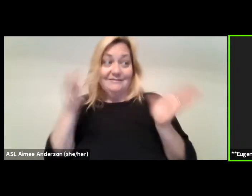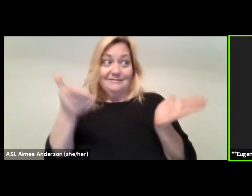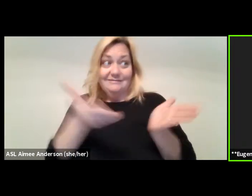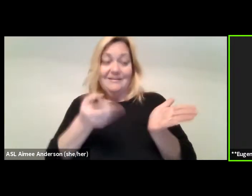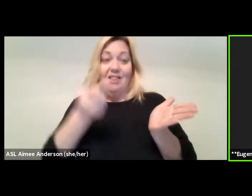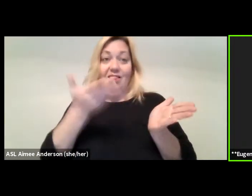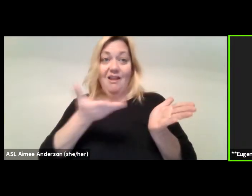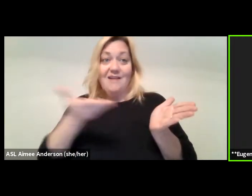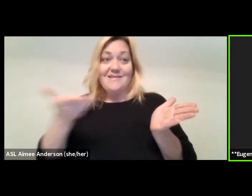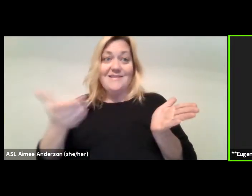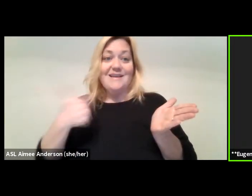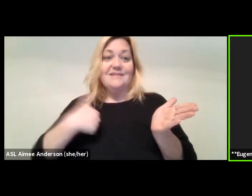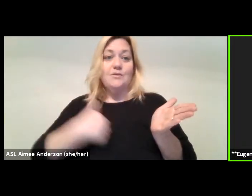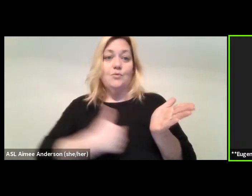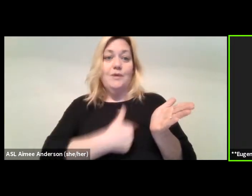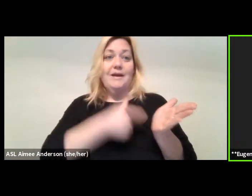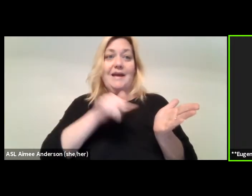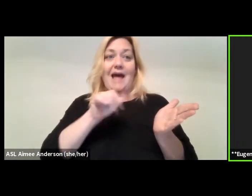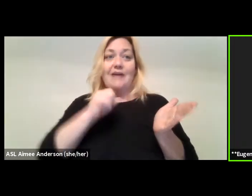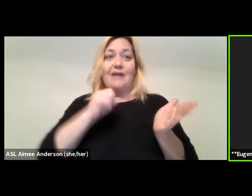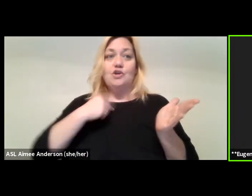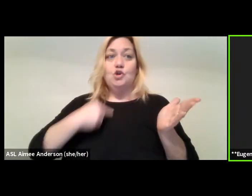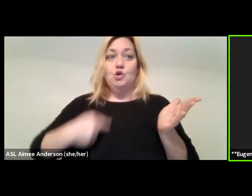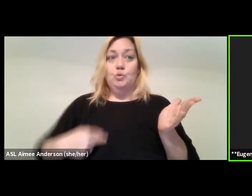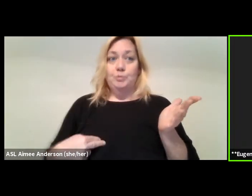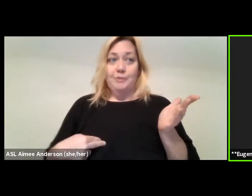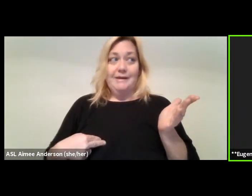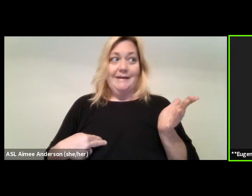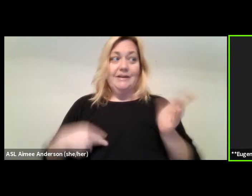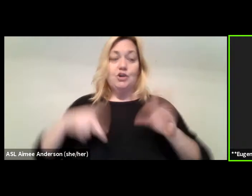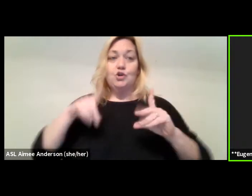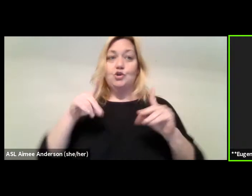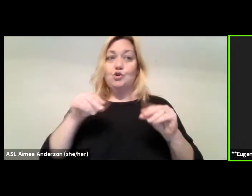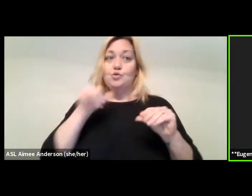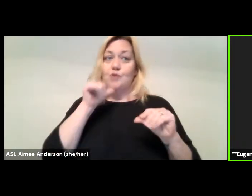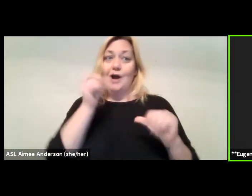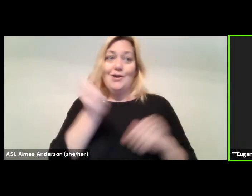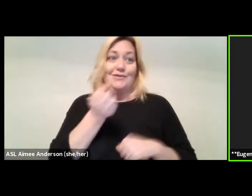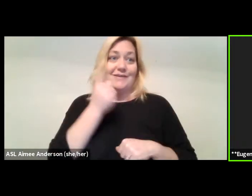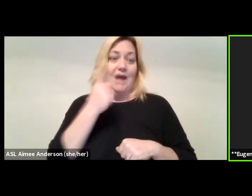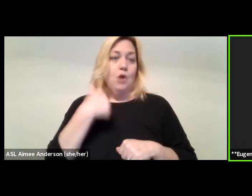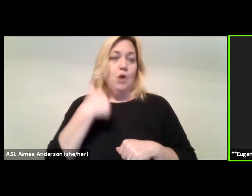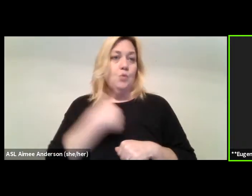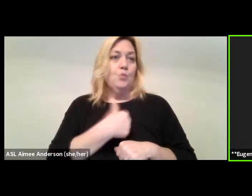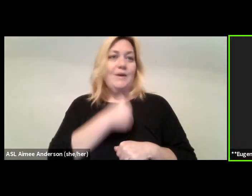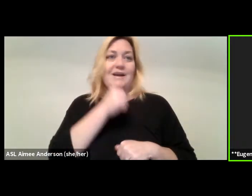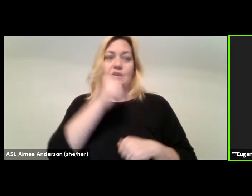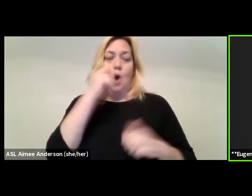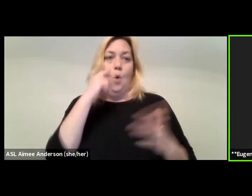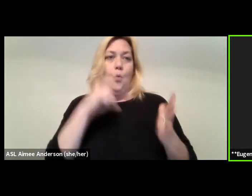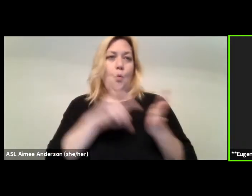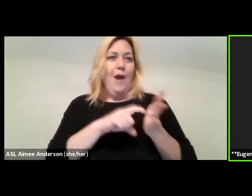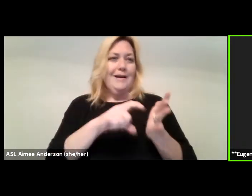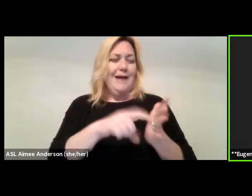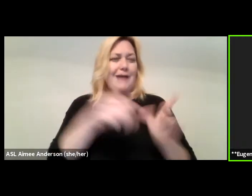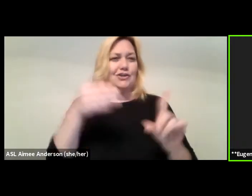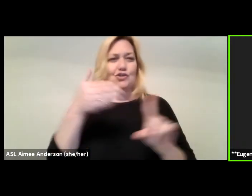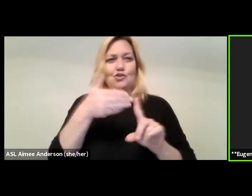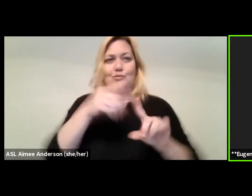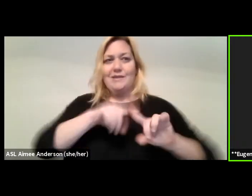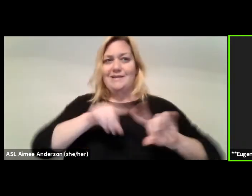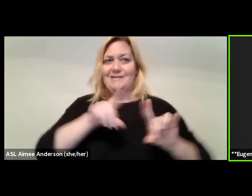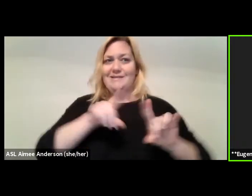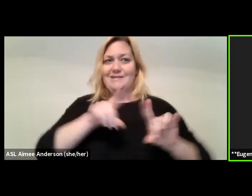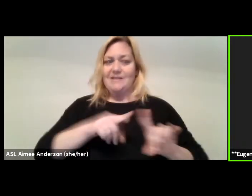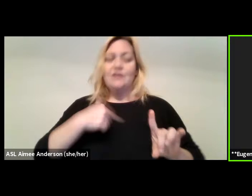we as human beings do not understand or we don't recognize in terms of the differences that we